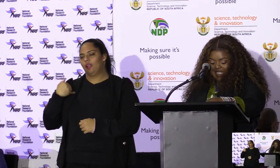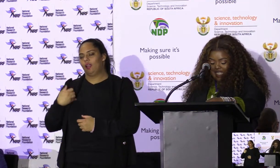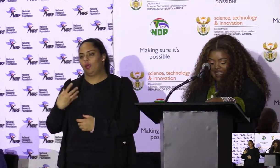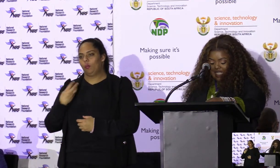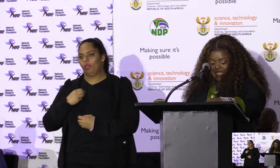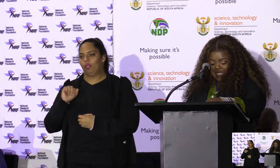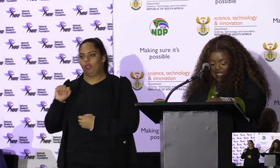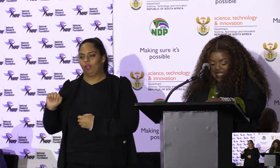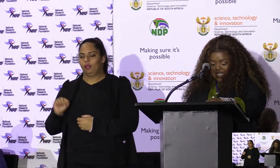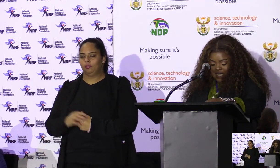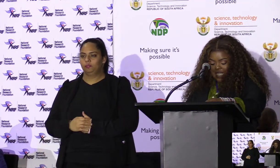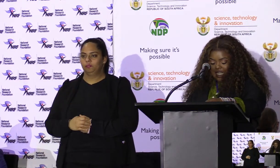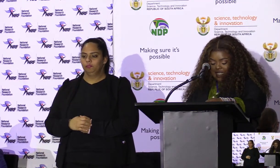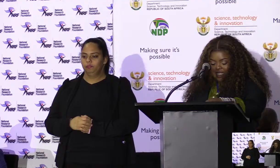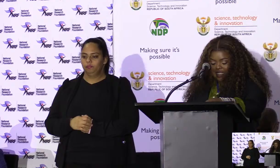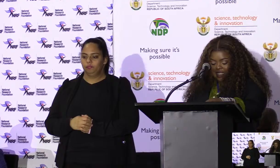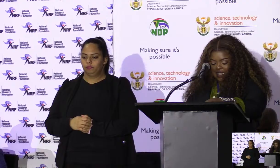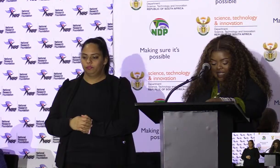hers.